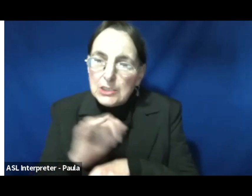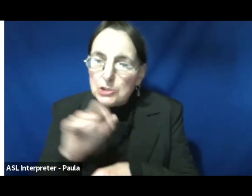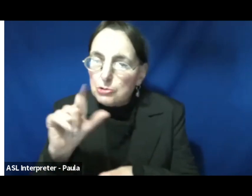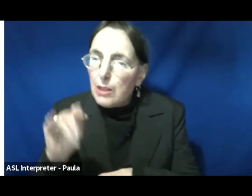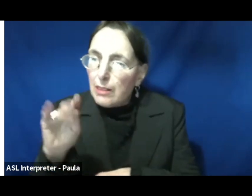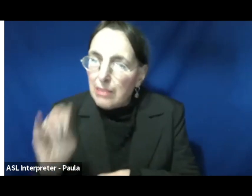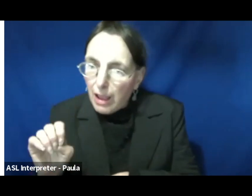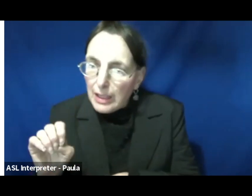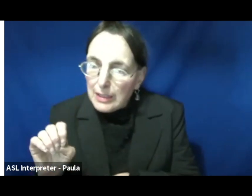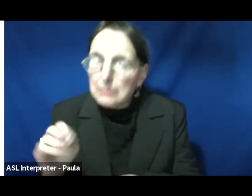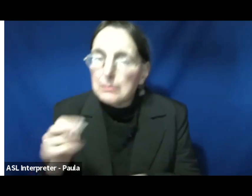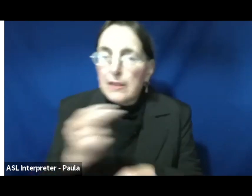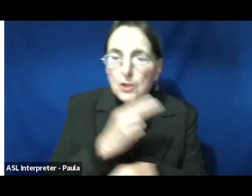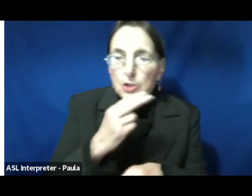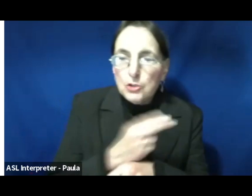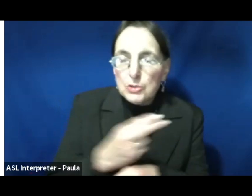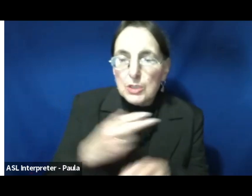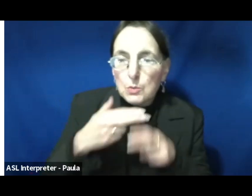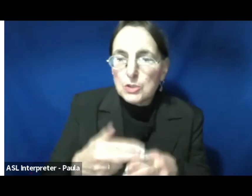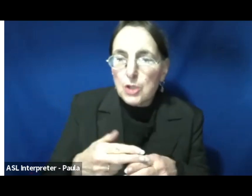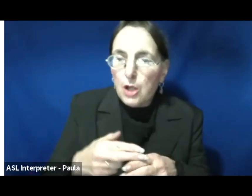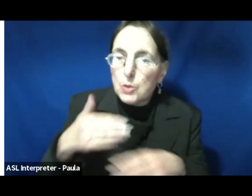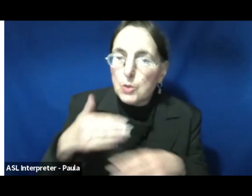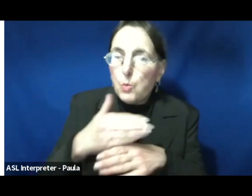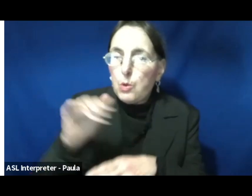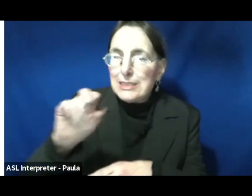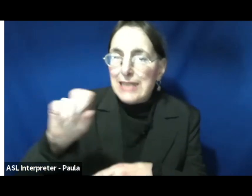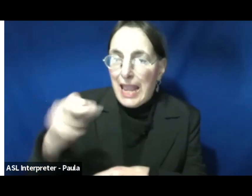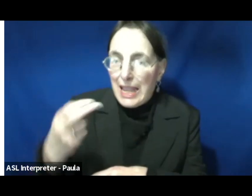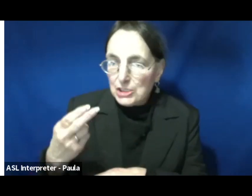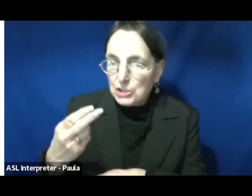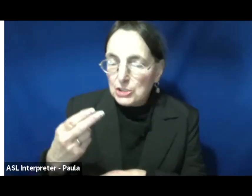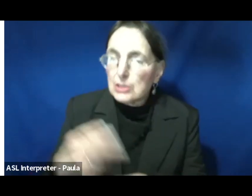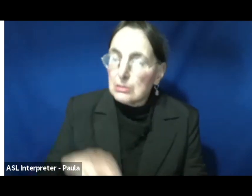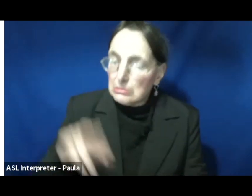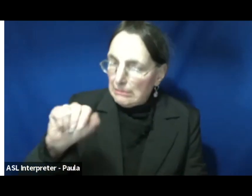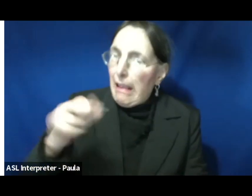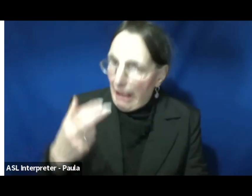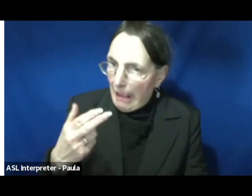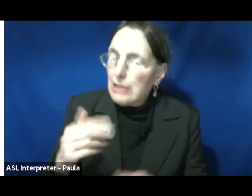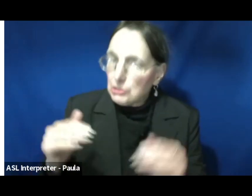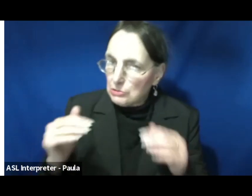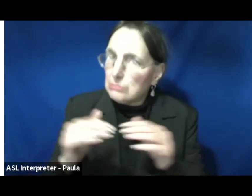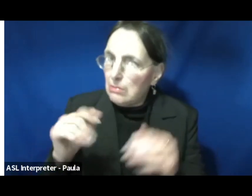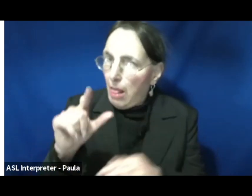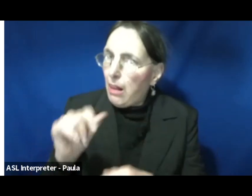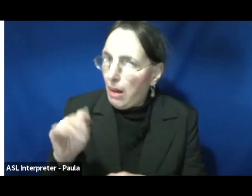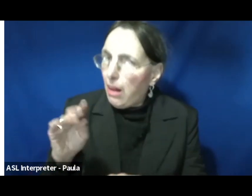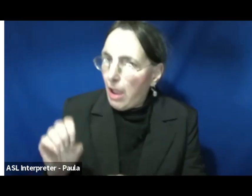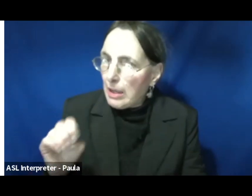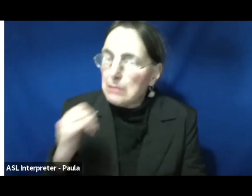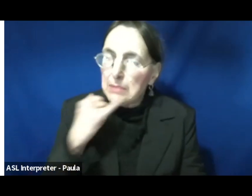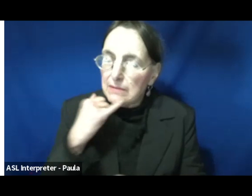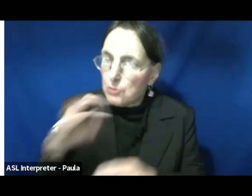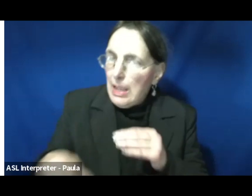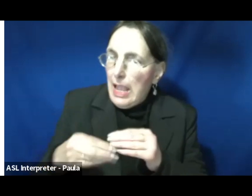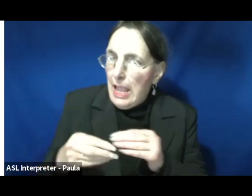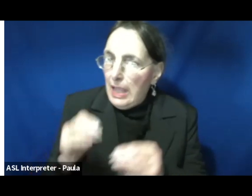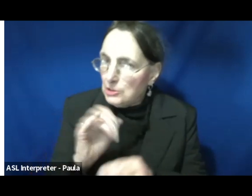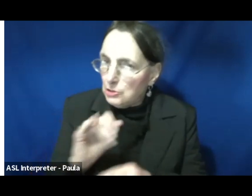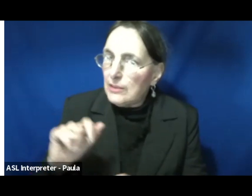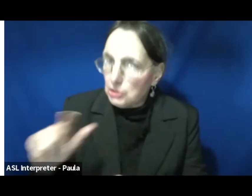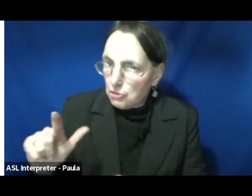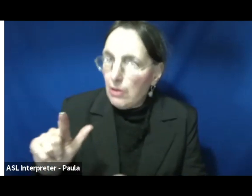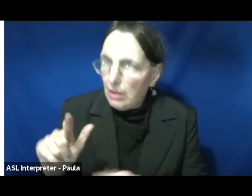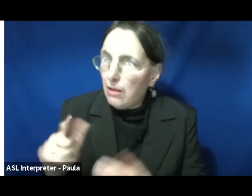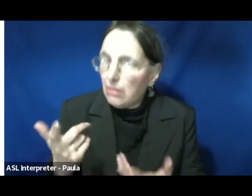what we call wood ash to fix this problem because ash is lime. You add it to the soil, it brings the pH up a little bit, and voila, those nutrients will be available to the plants, and the